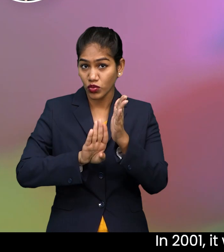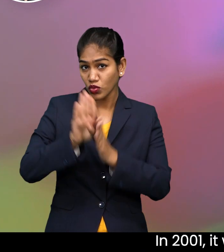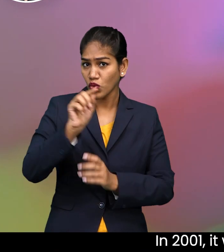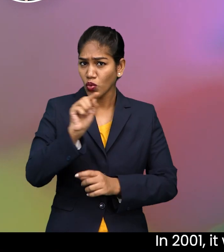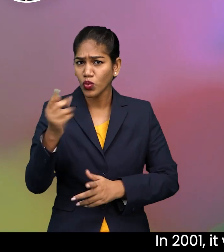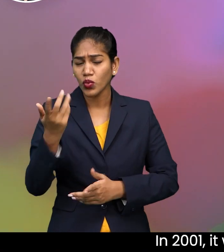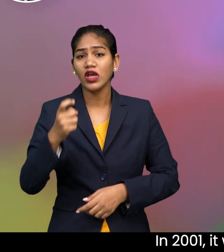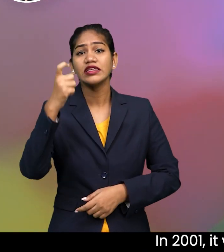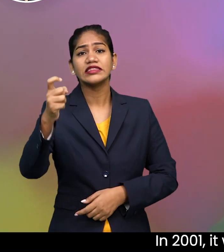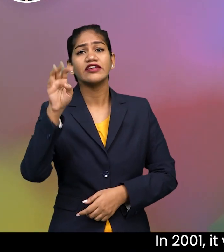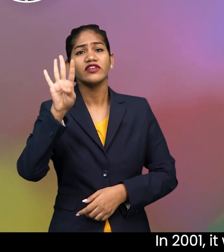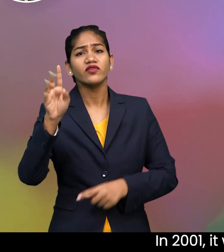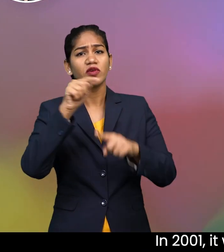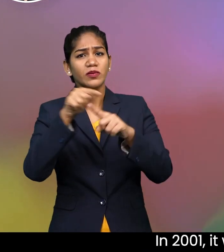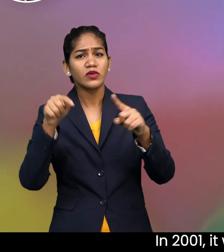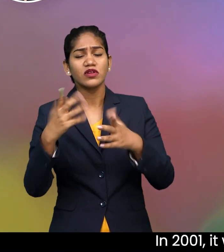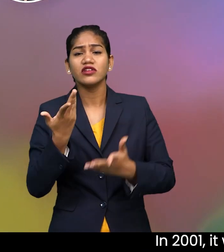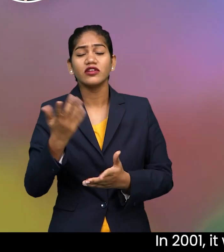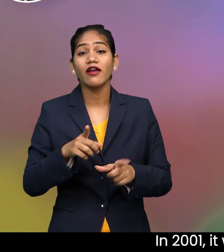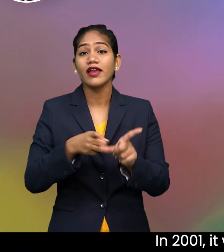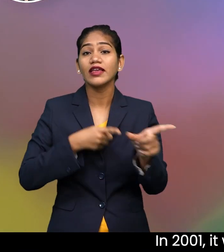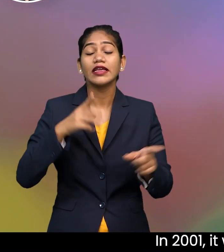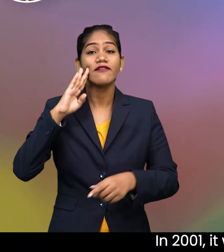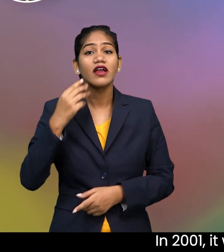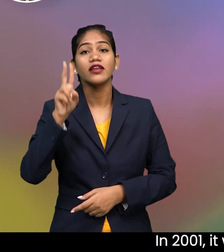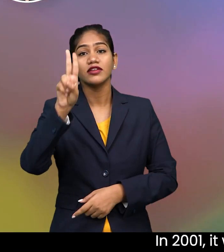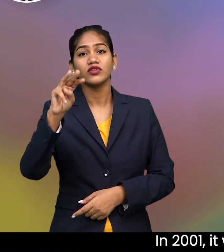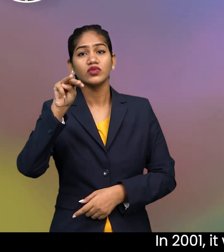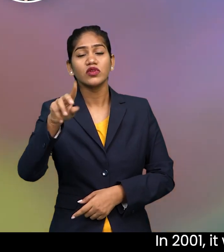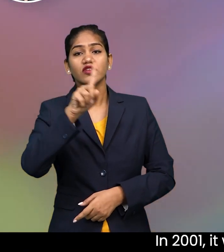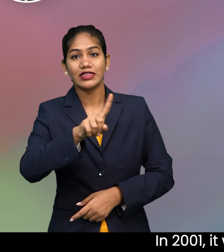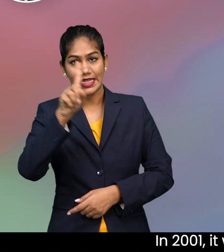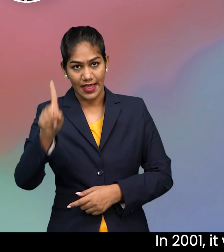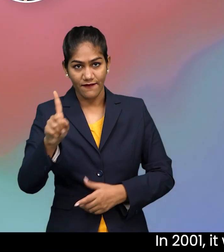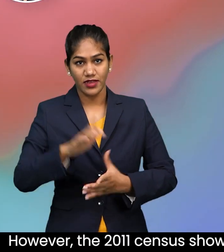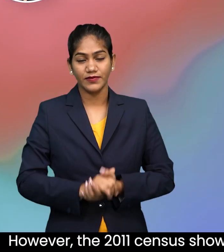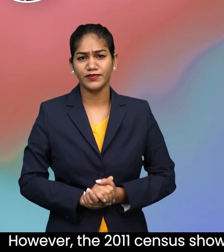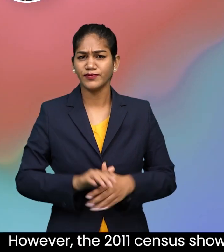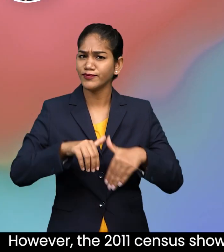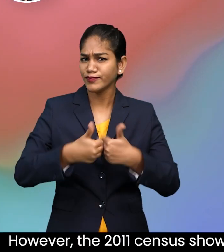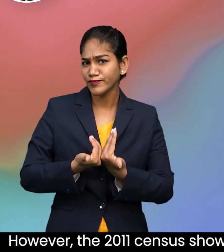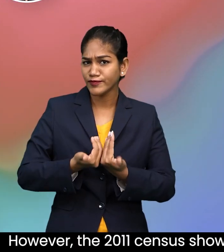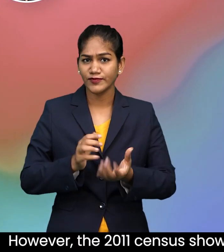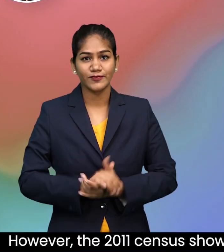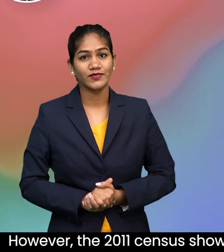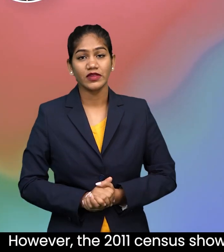74% by 2011. However,